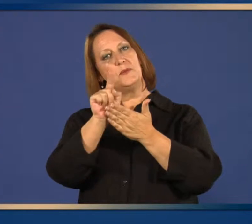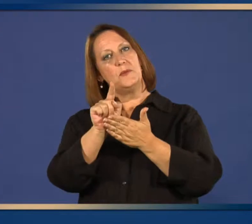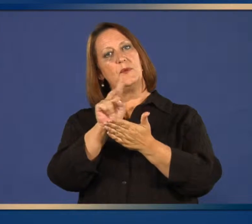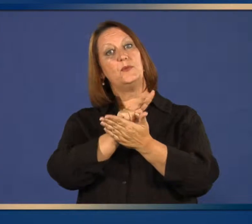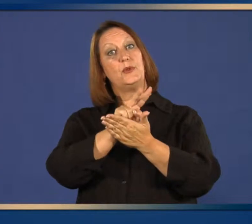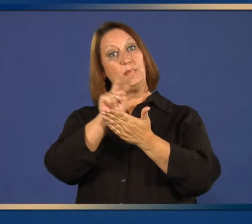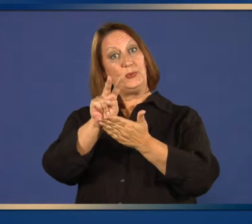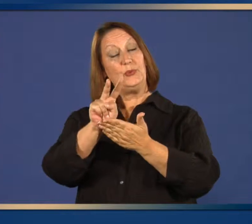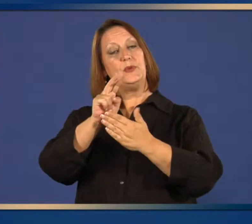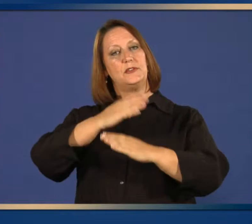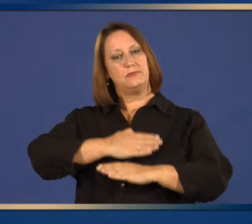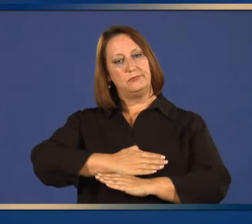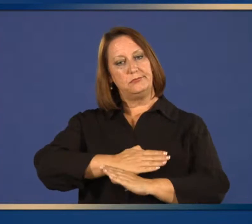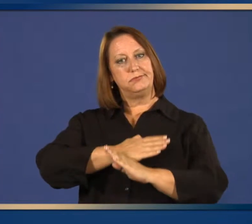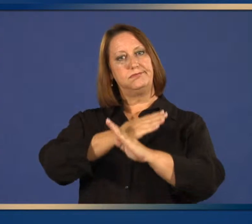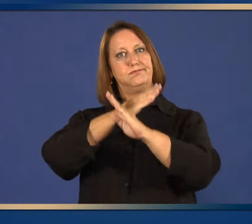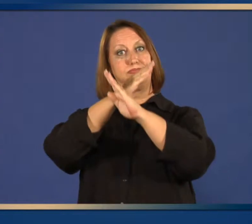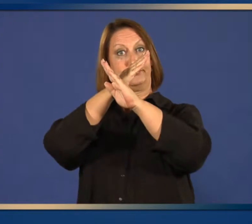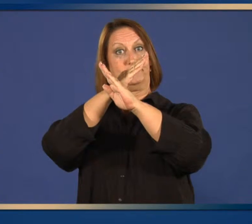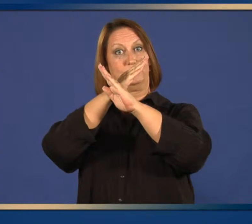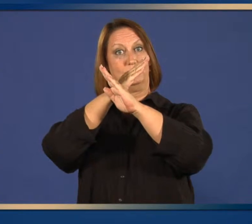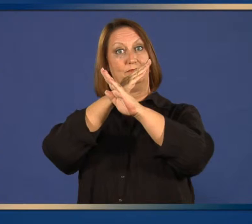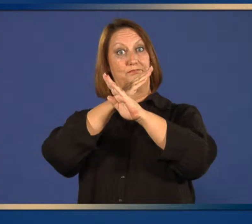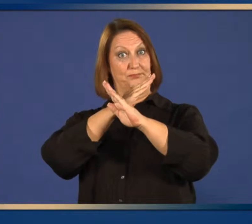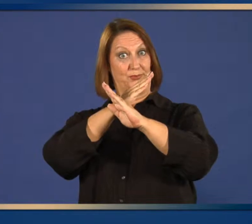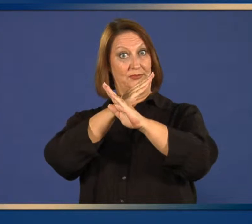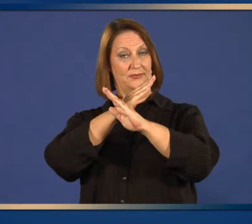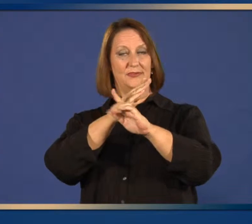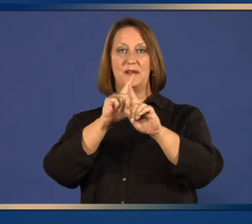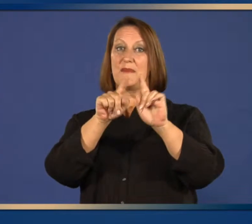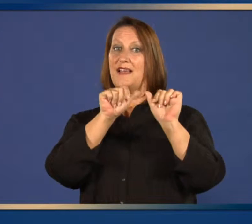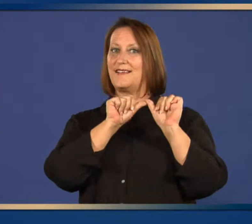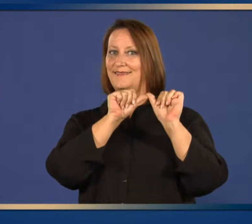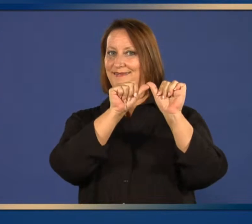Protection lasts about a year.